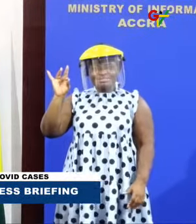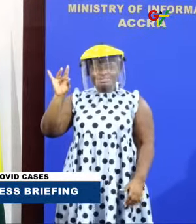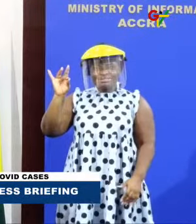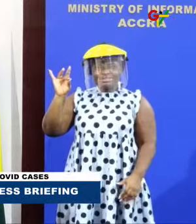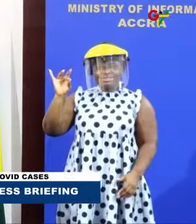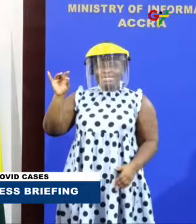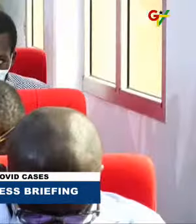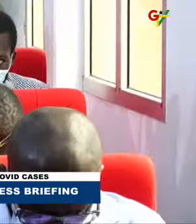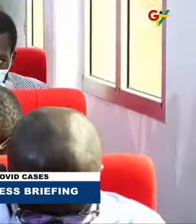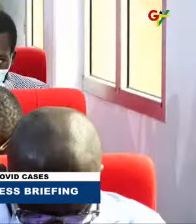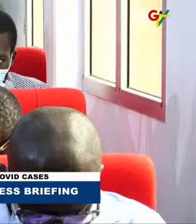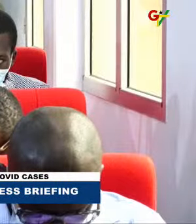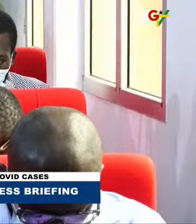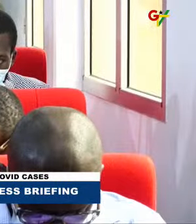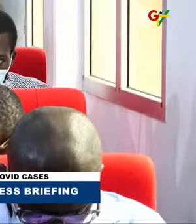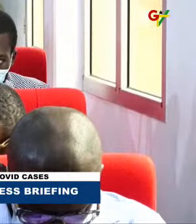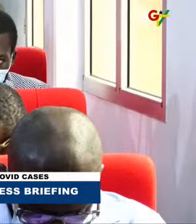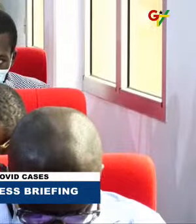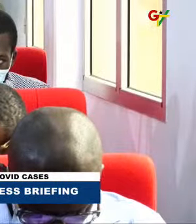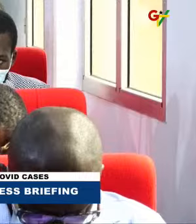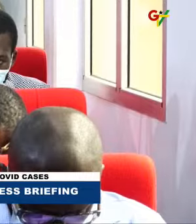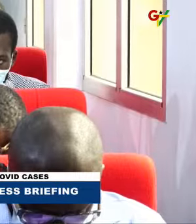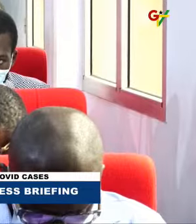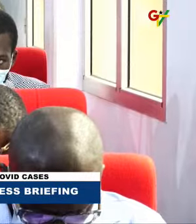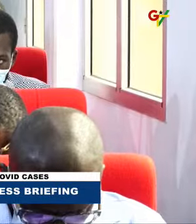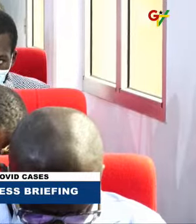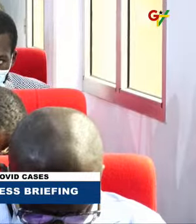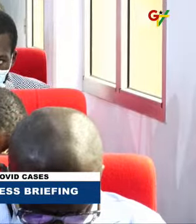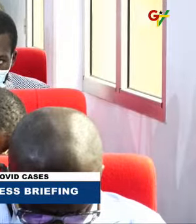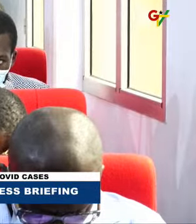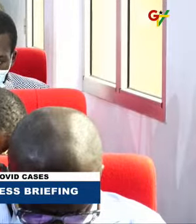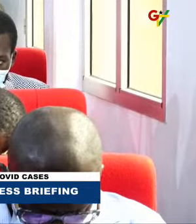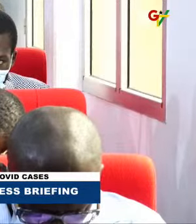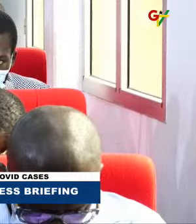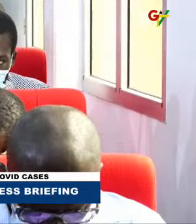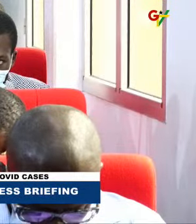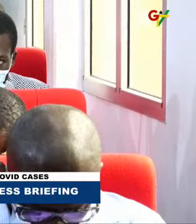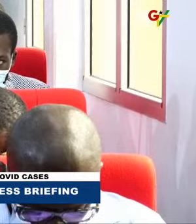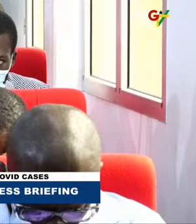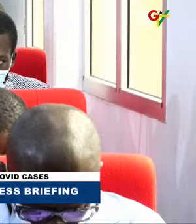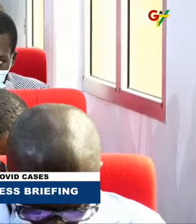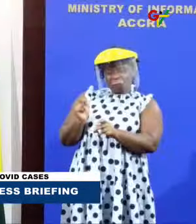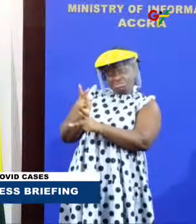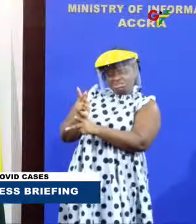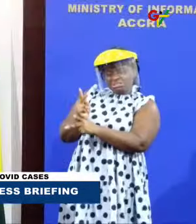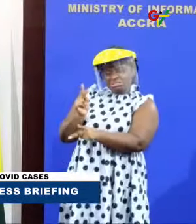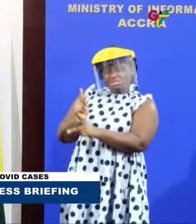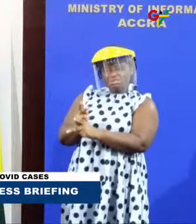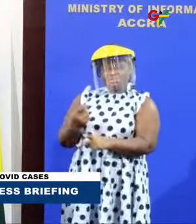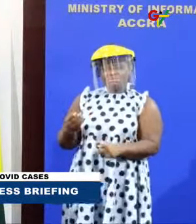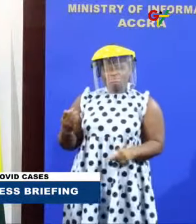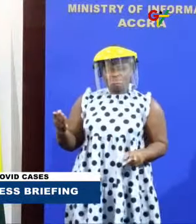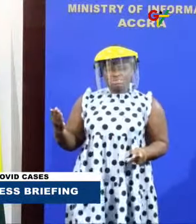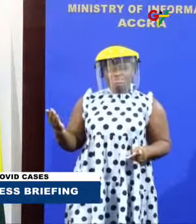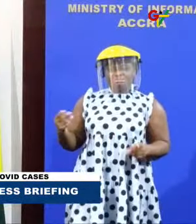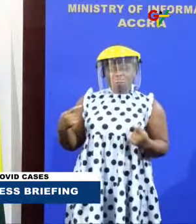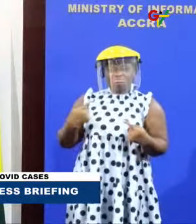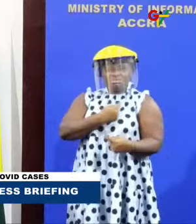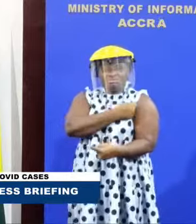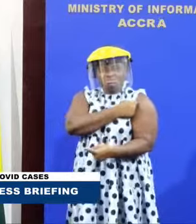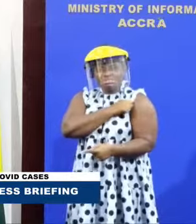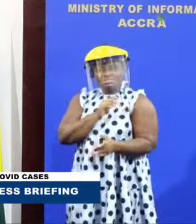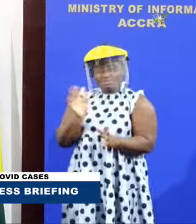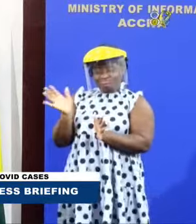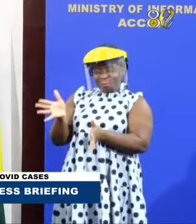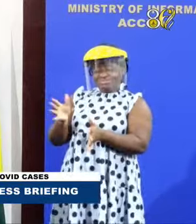900cc fridges, for which at least every region can have 2, so that they can store enough of these vaccines should they be